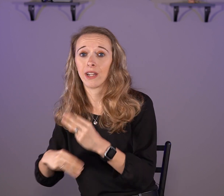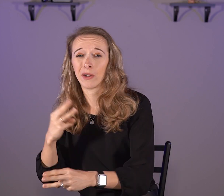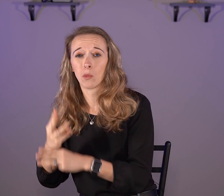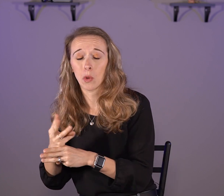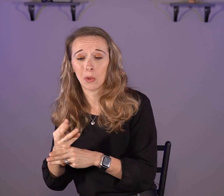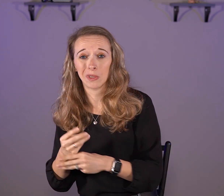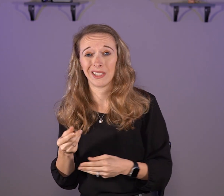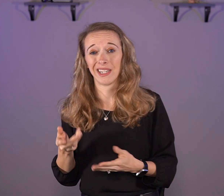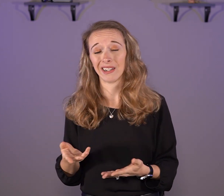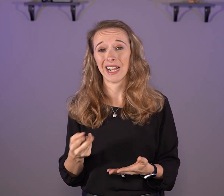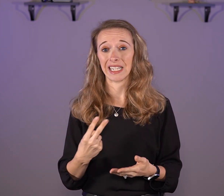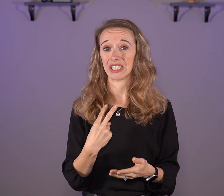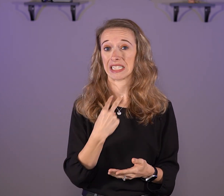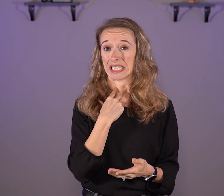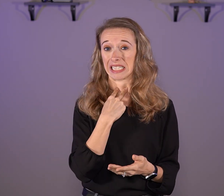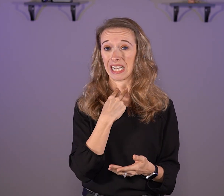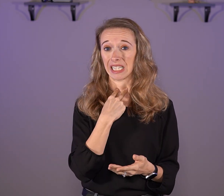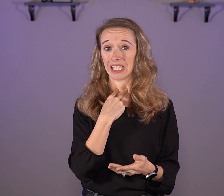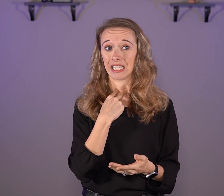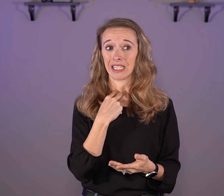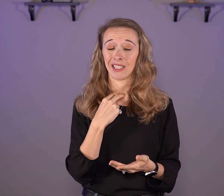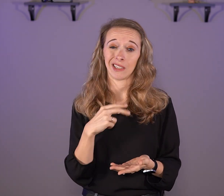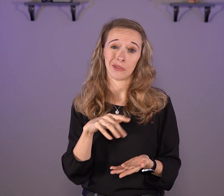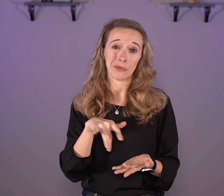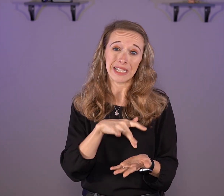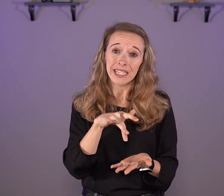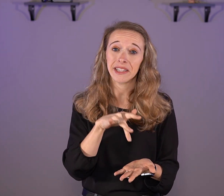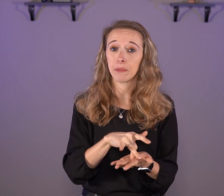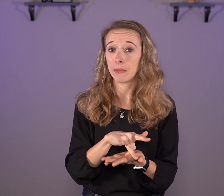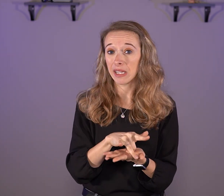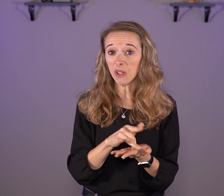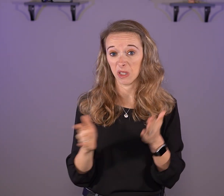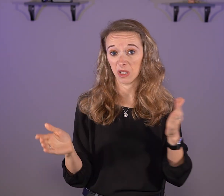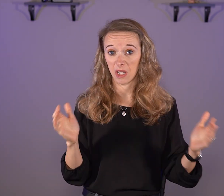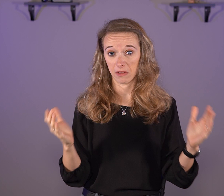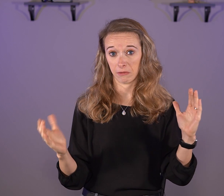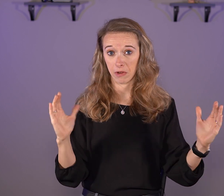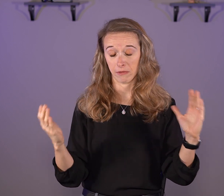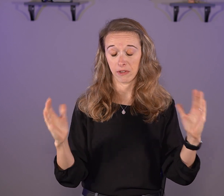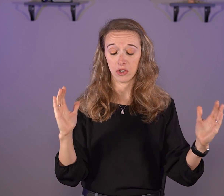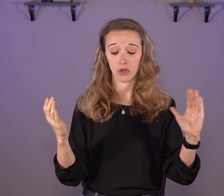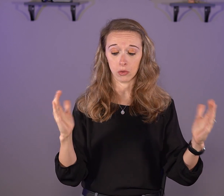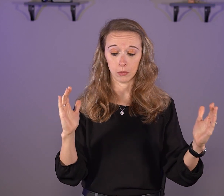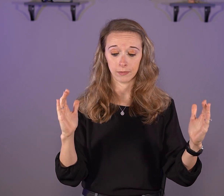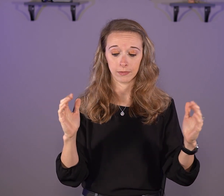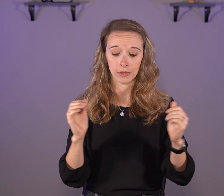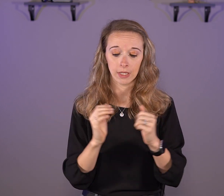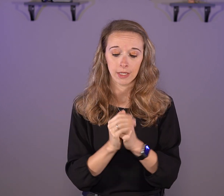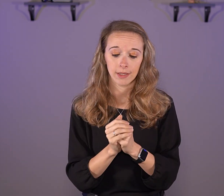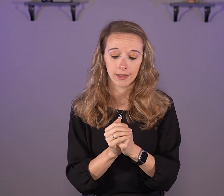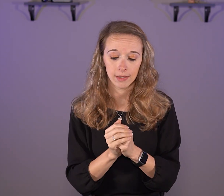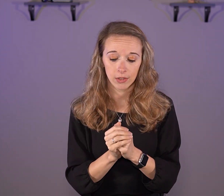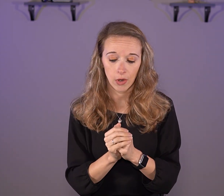hearing world. They're kind of just stuck, in the middle of the two.